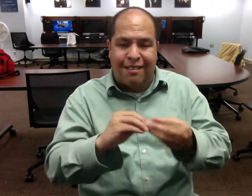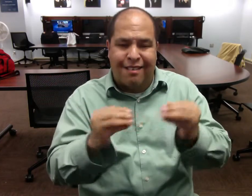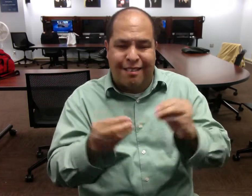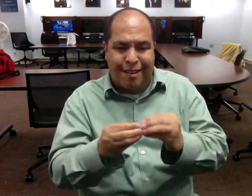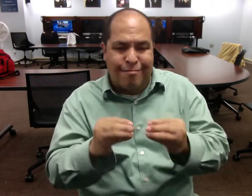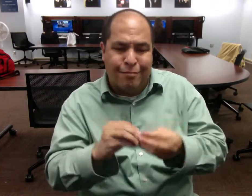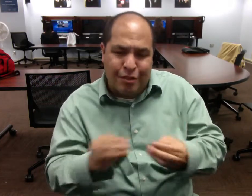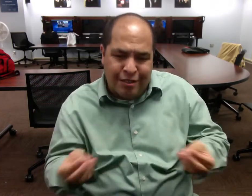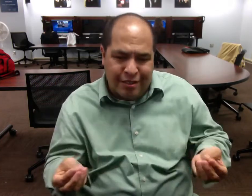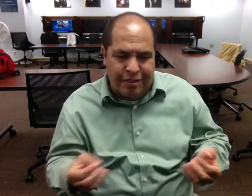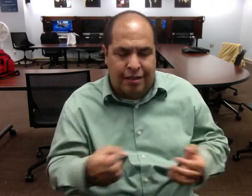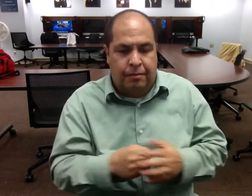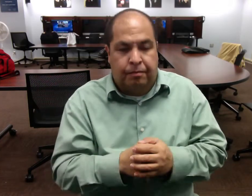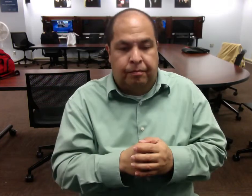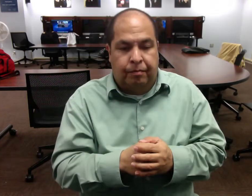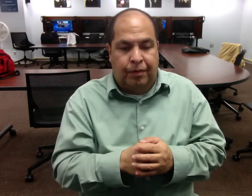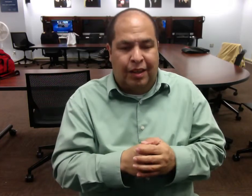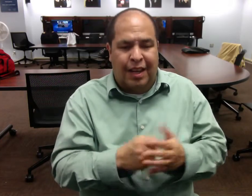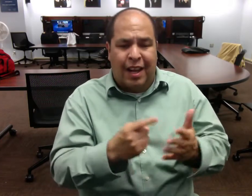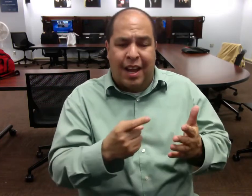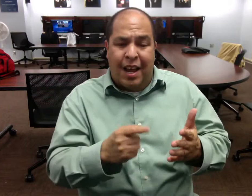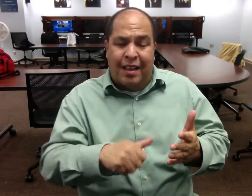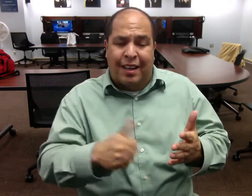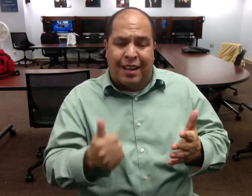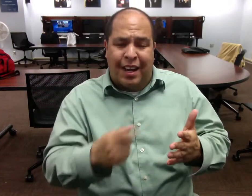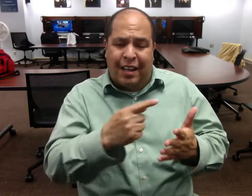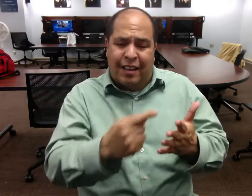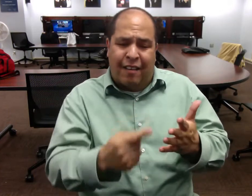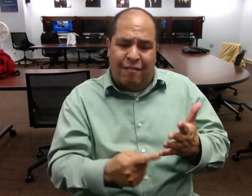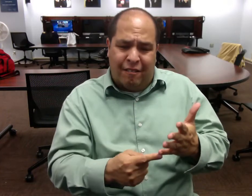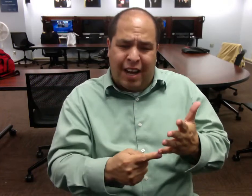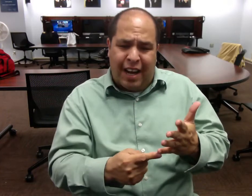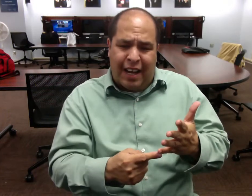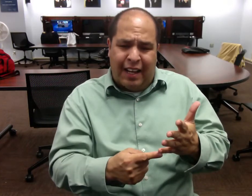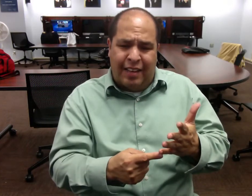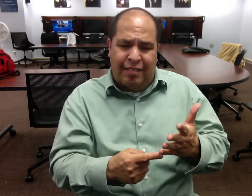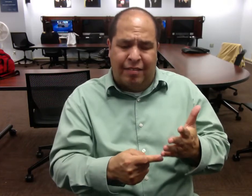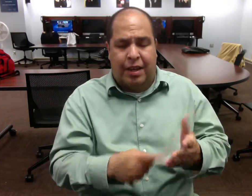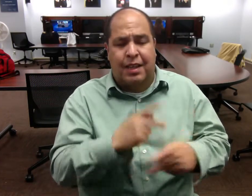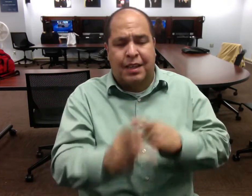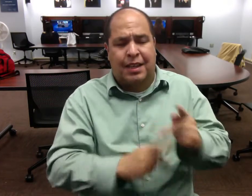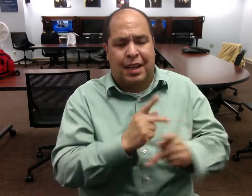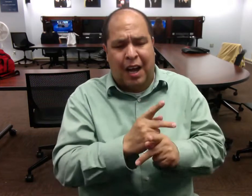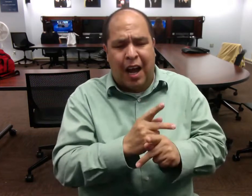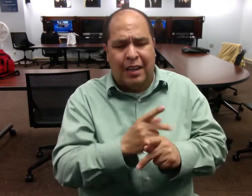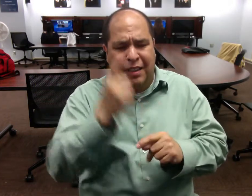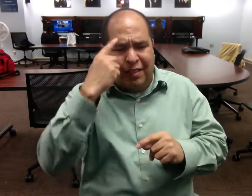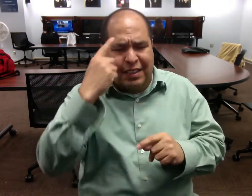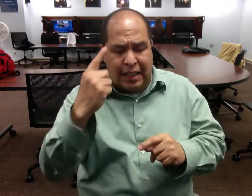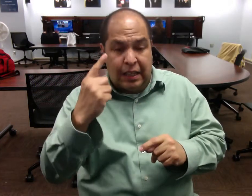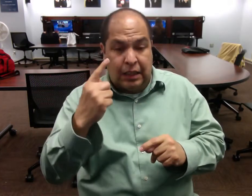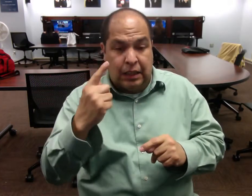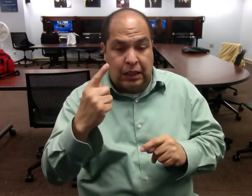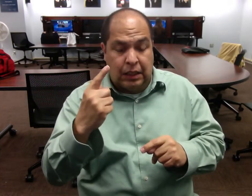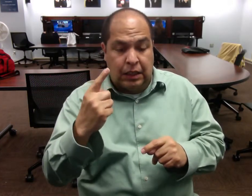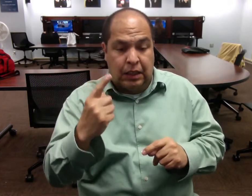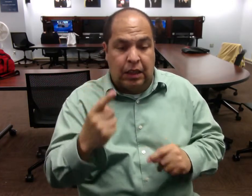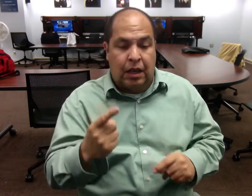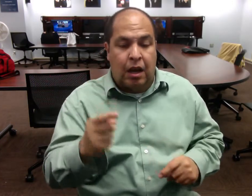The next 5 types of intelligence, according to Gardner, were previously